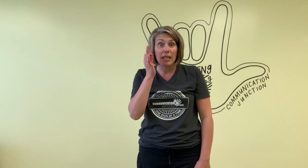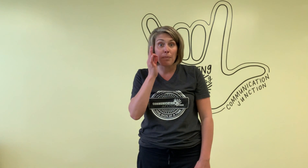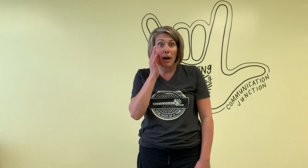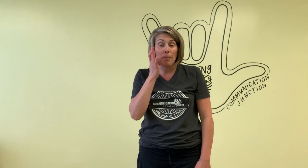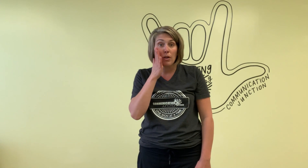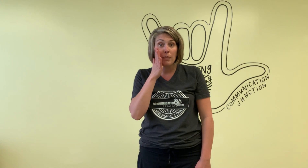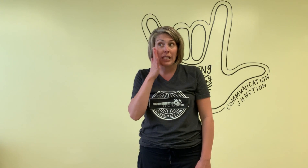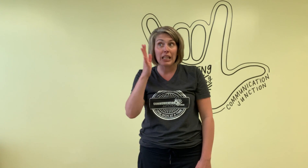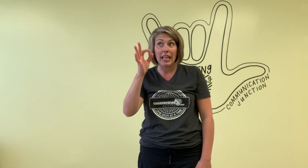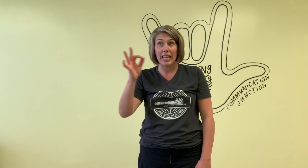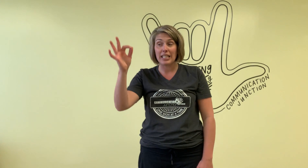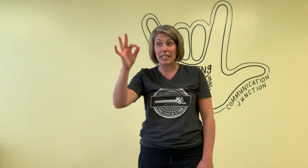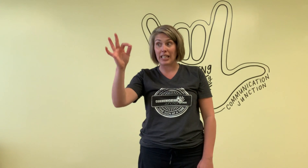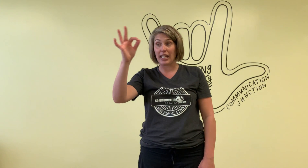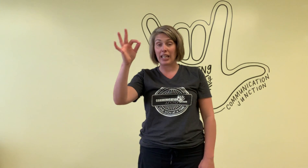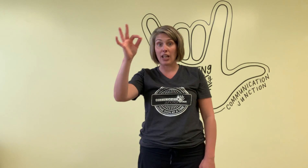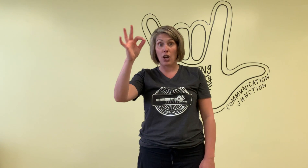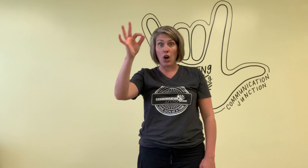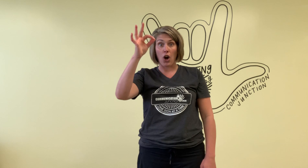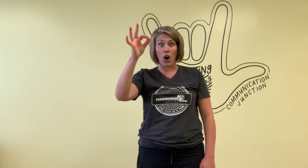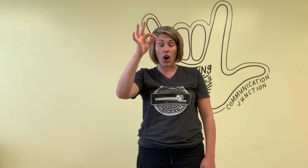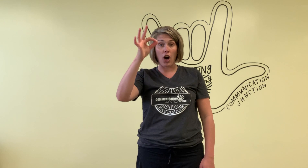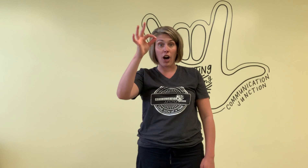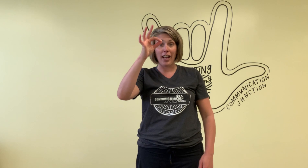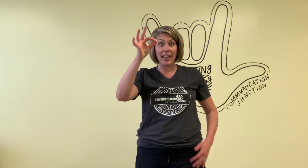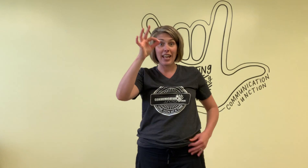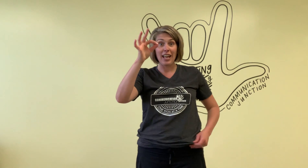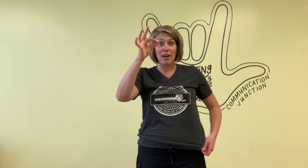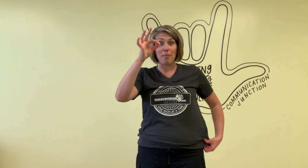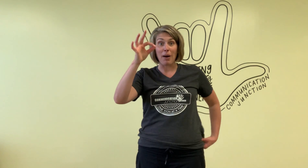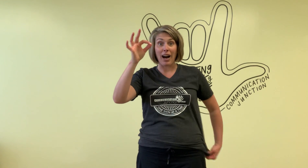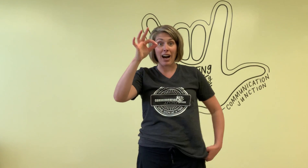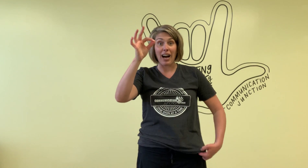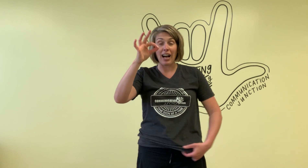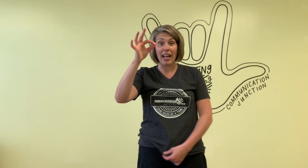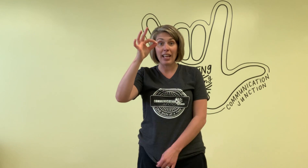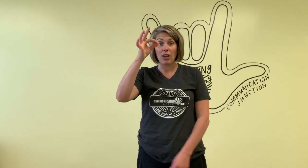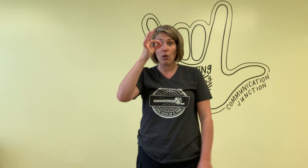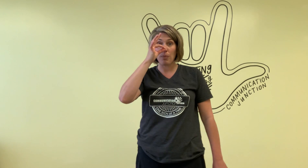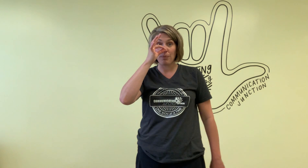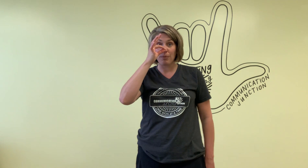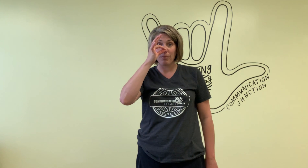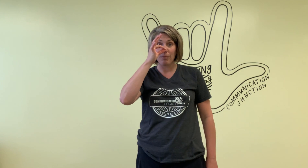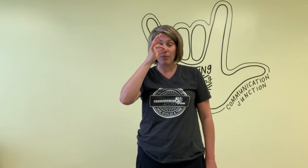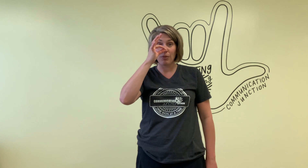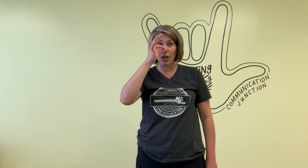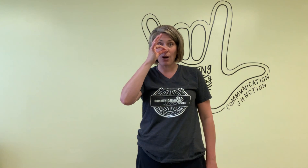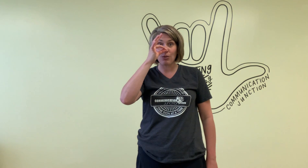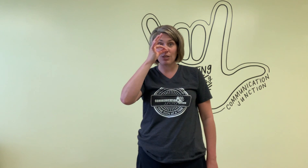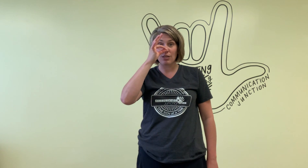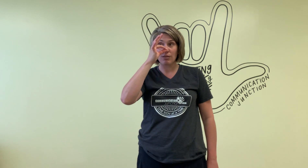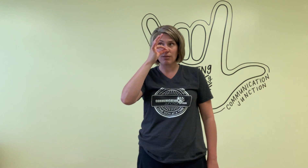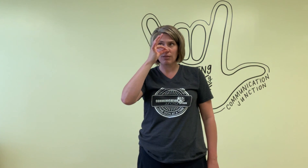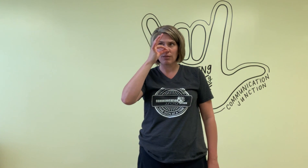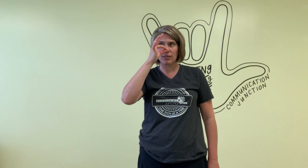Bumblebee, bumblebee, landing on my nose.